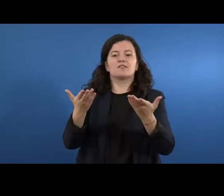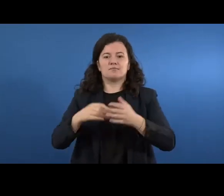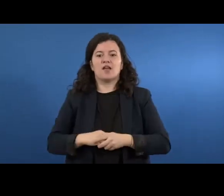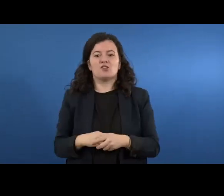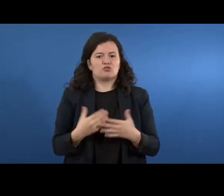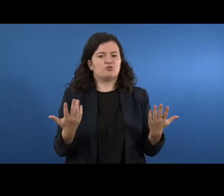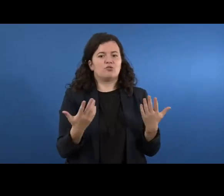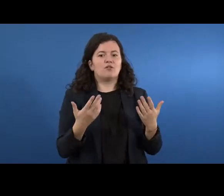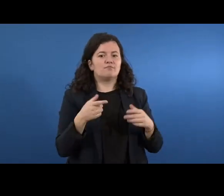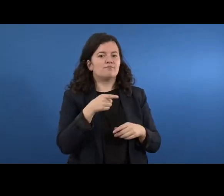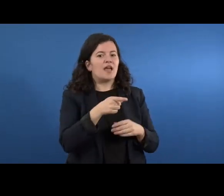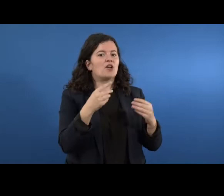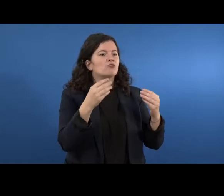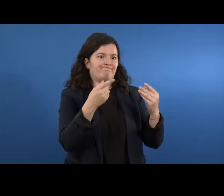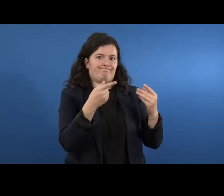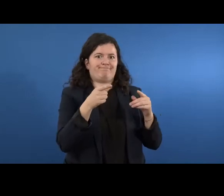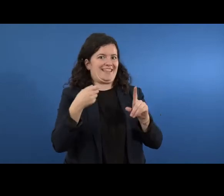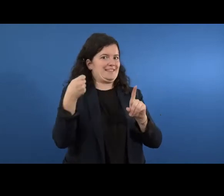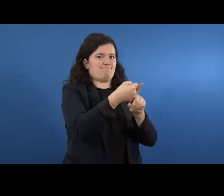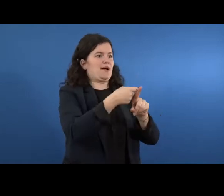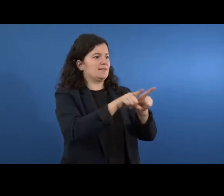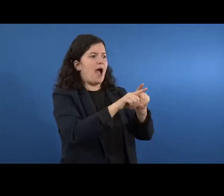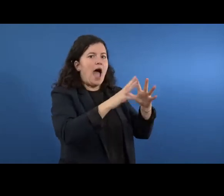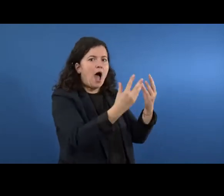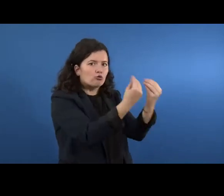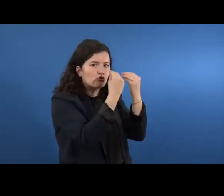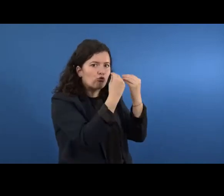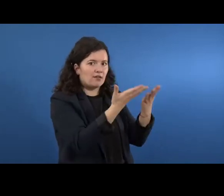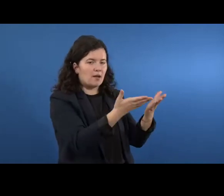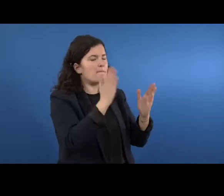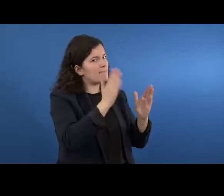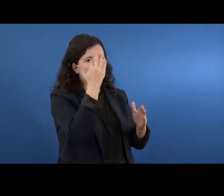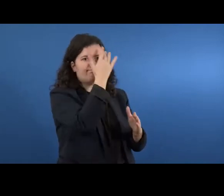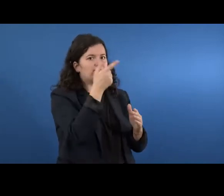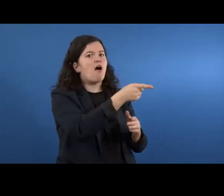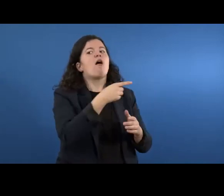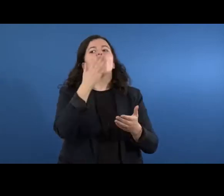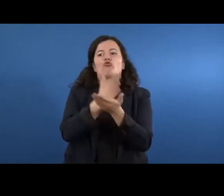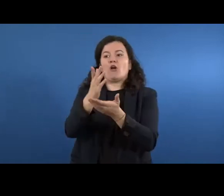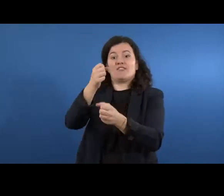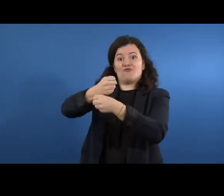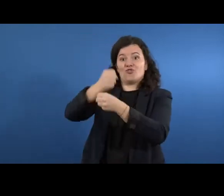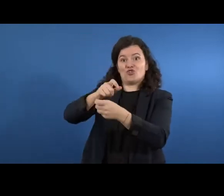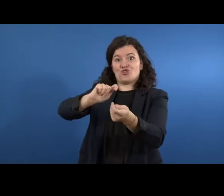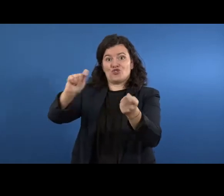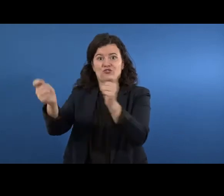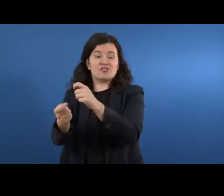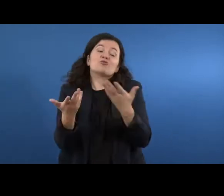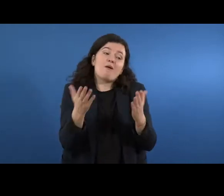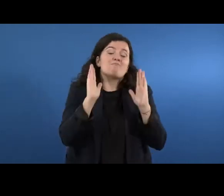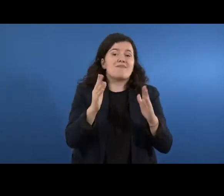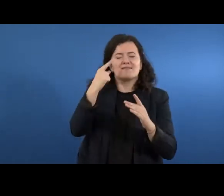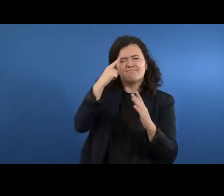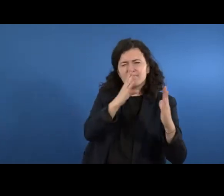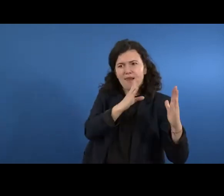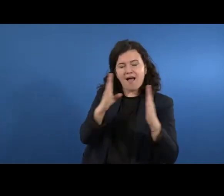education and training sector needs to constantly and dynamically adapt curricula and programs to